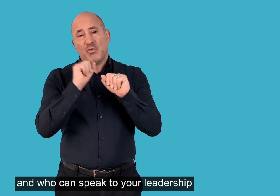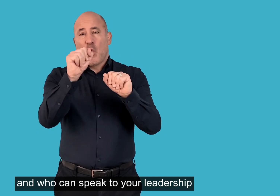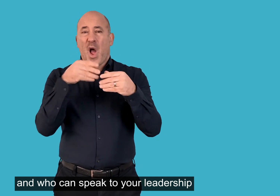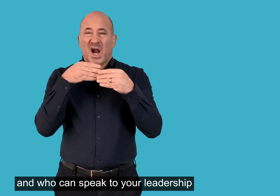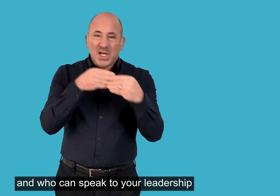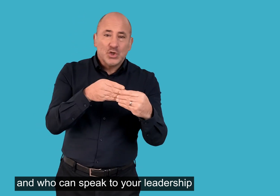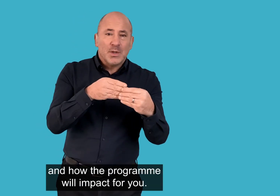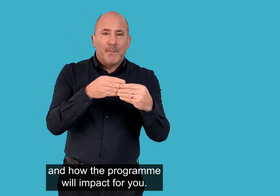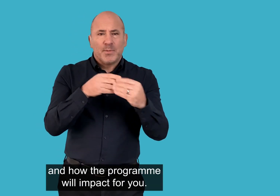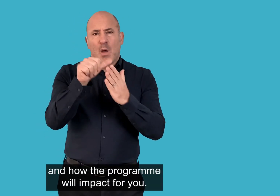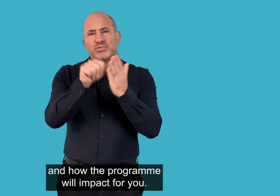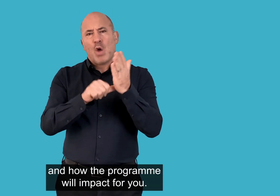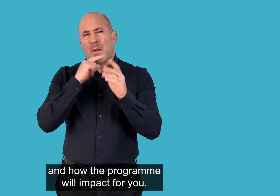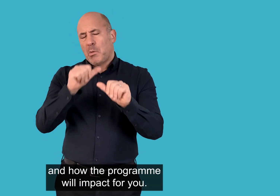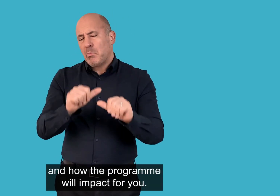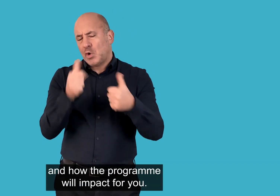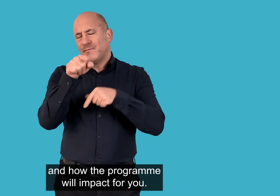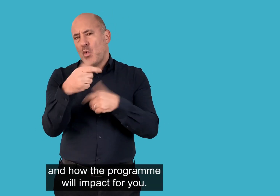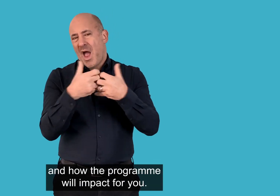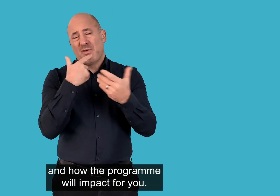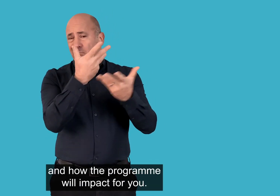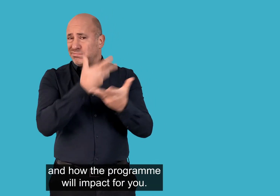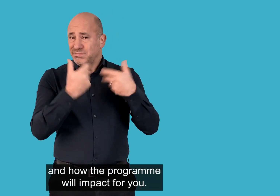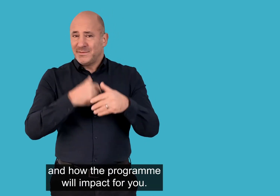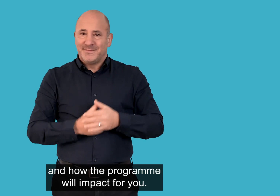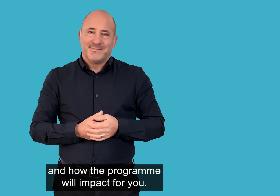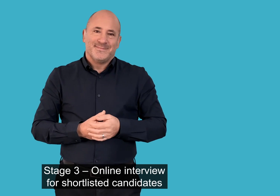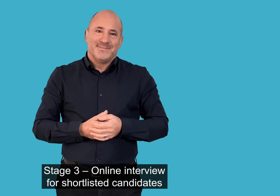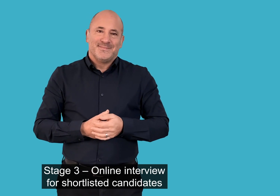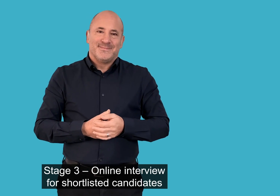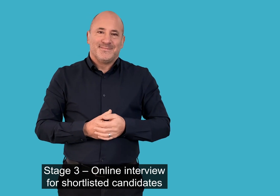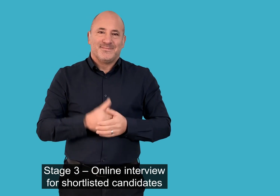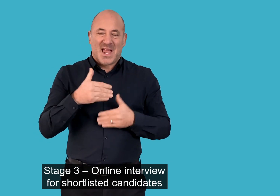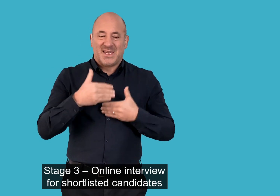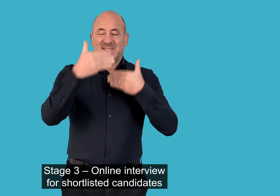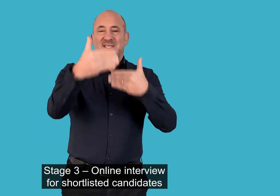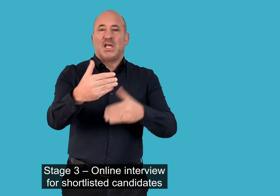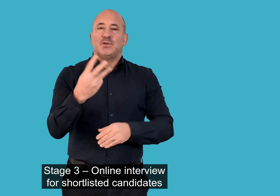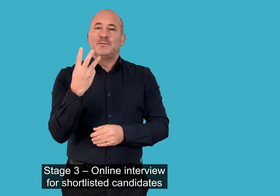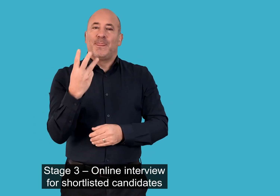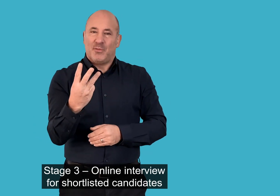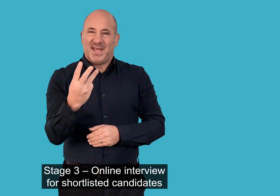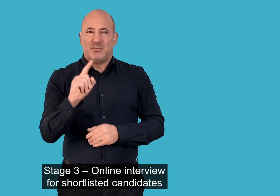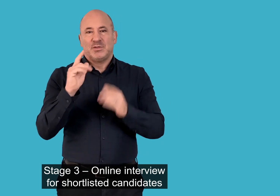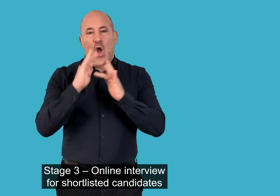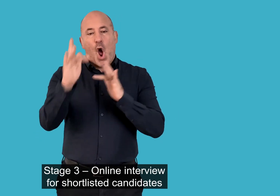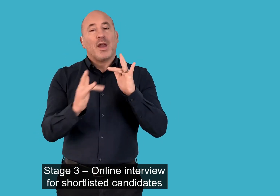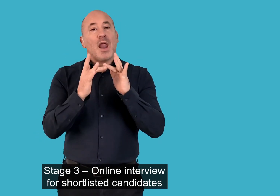leadership and how the program will impact for you. Stage 3 Online interview for